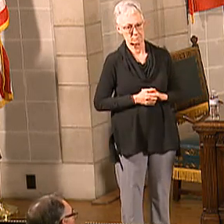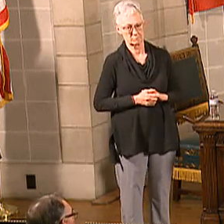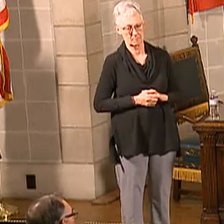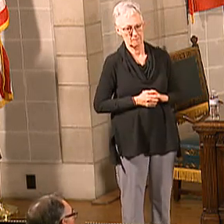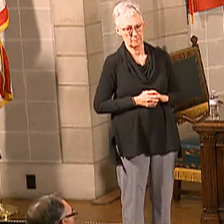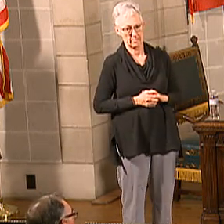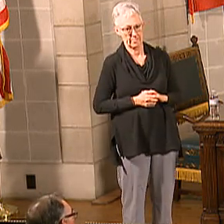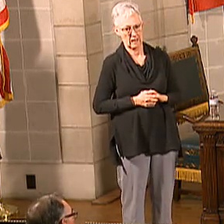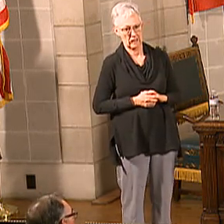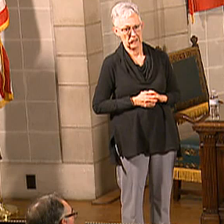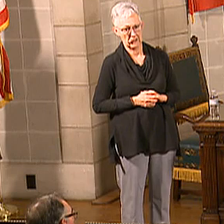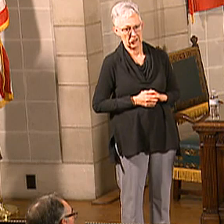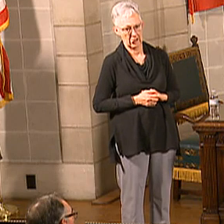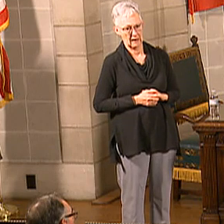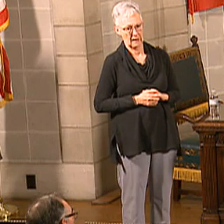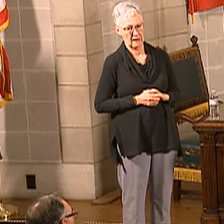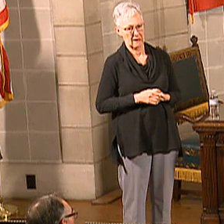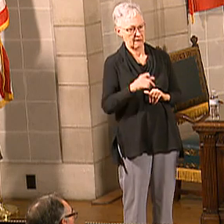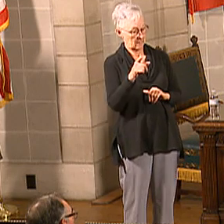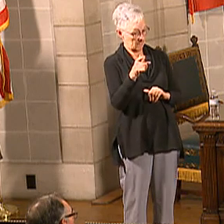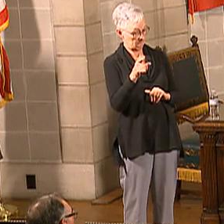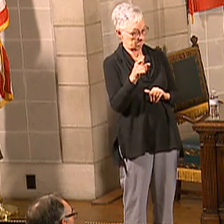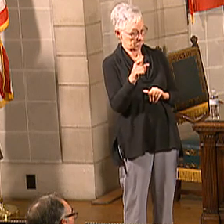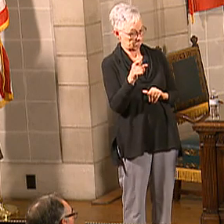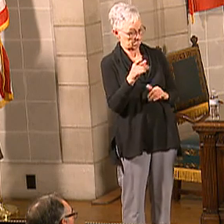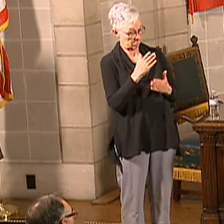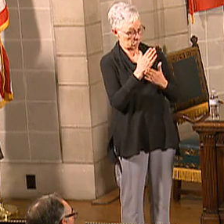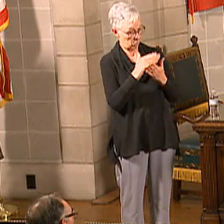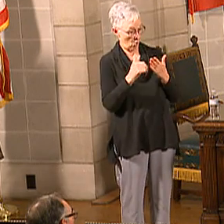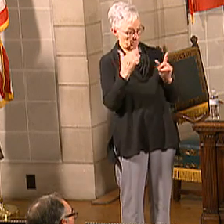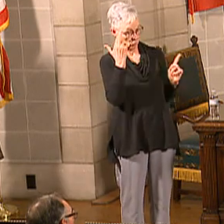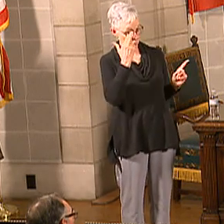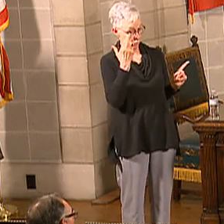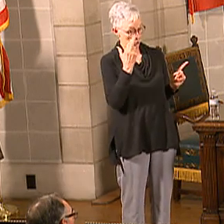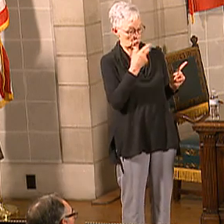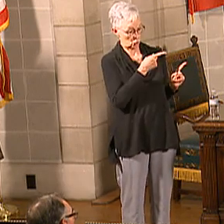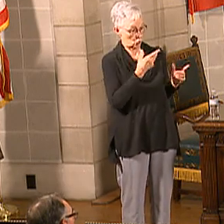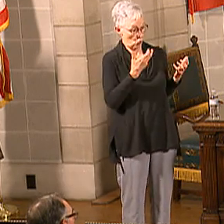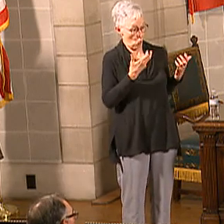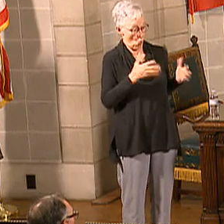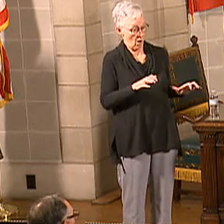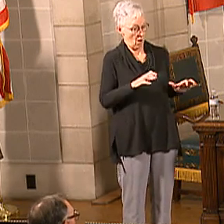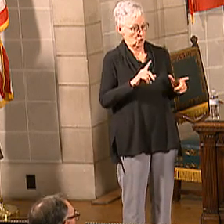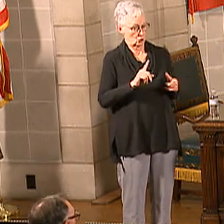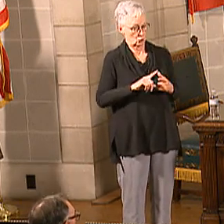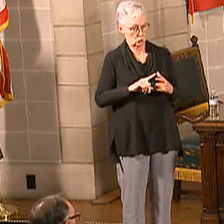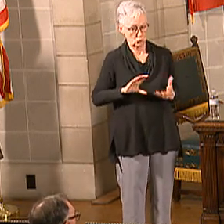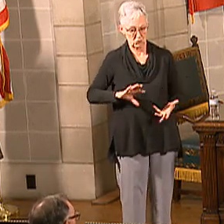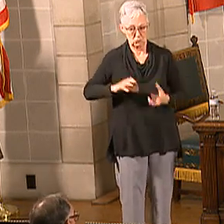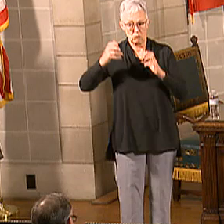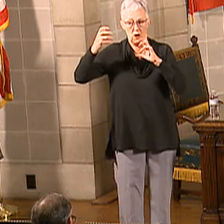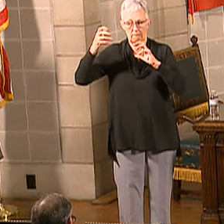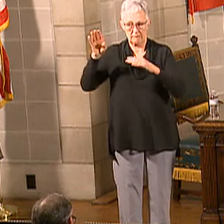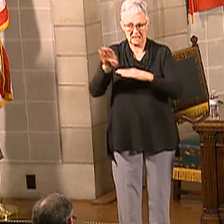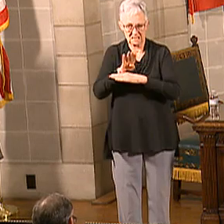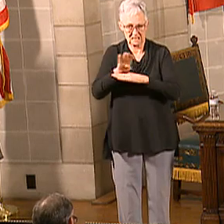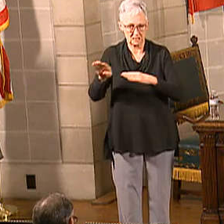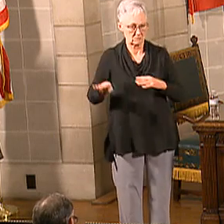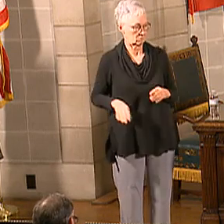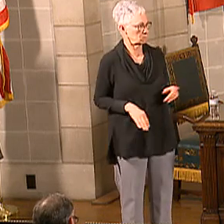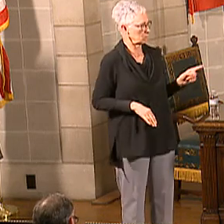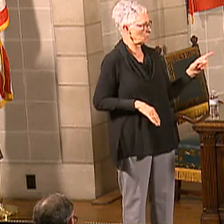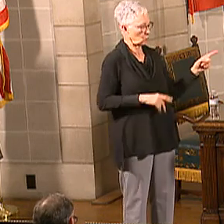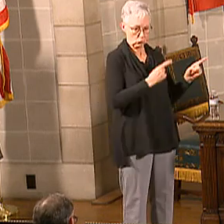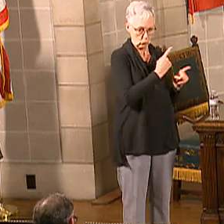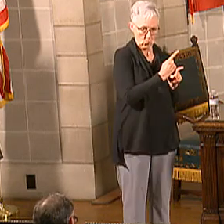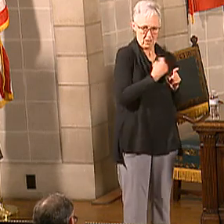of that, not disrupting businesses, I mean, like stay-at-home orders. Oh, so is part of this not disrupting businesses? Well, obviously, we're not trying to shut down